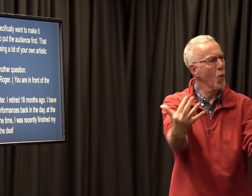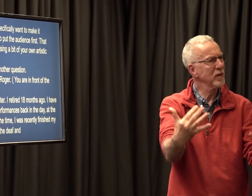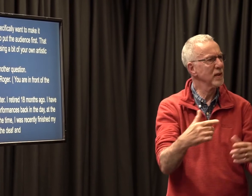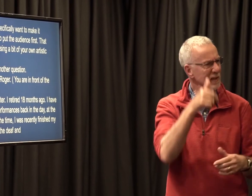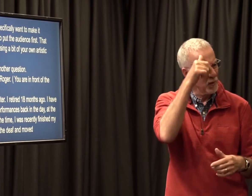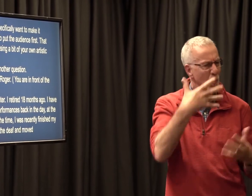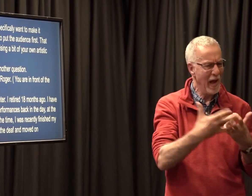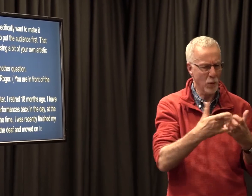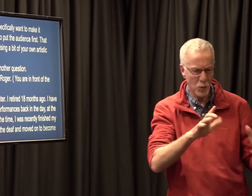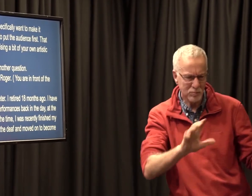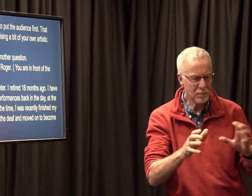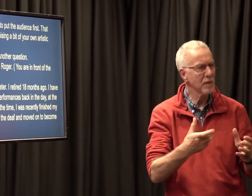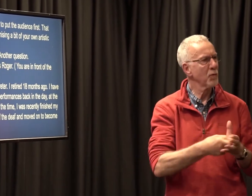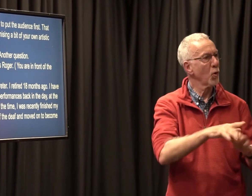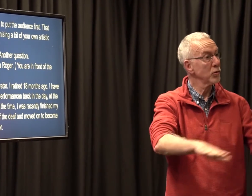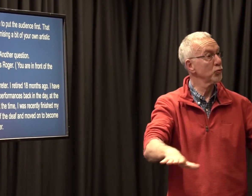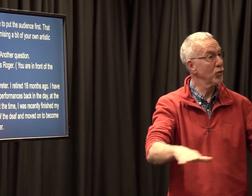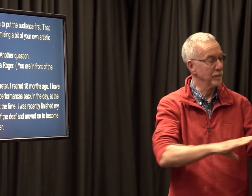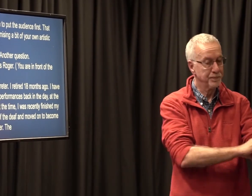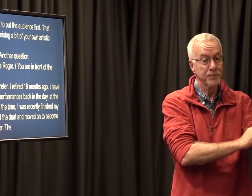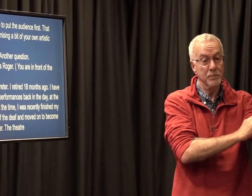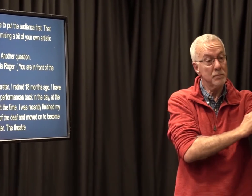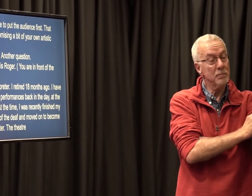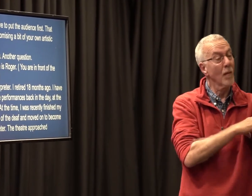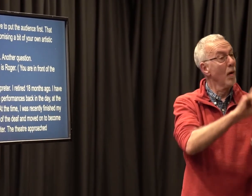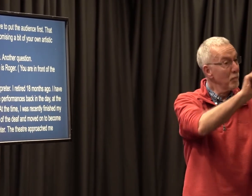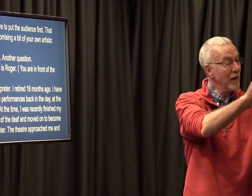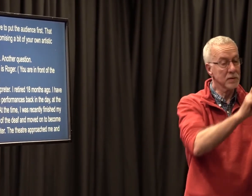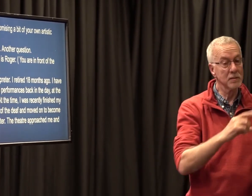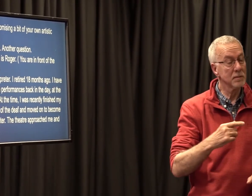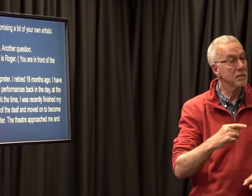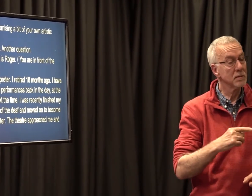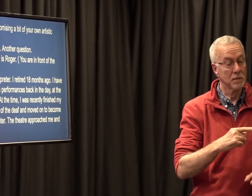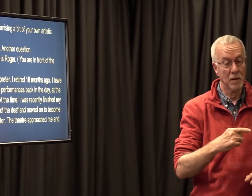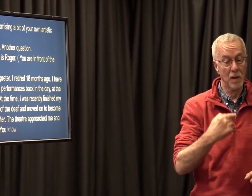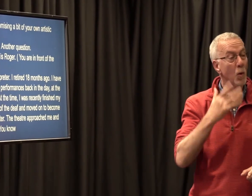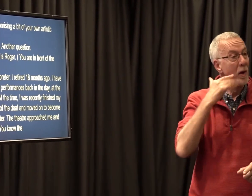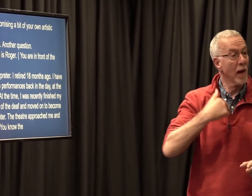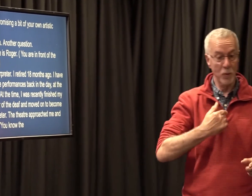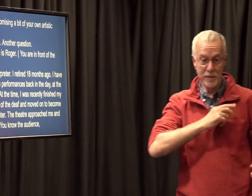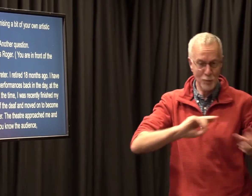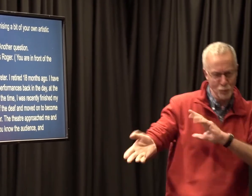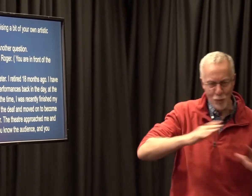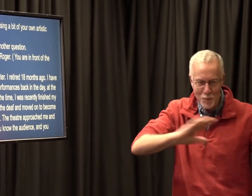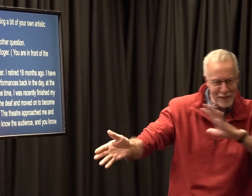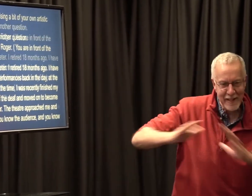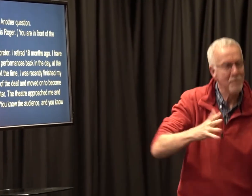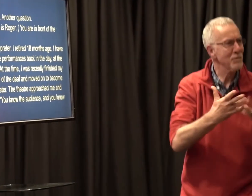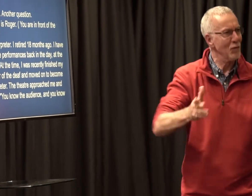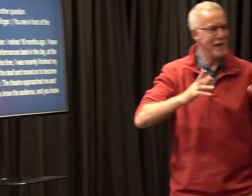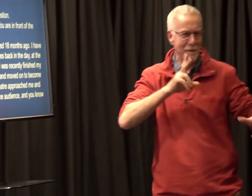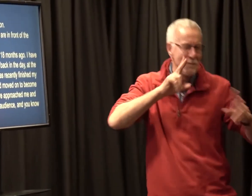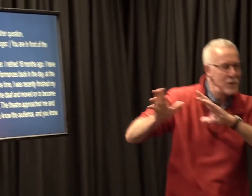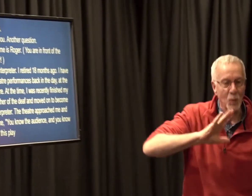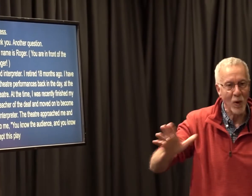Theatre approached me and they said to me, "You know the audience and you know how to adapt this play for children."